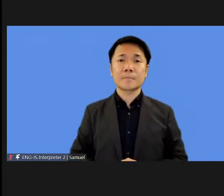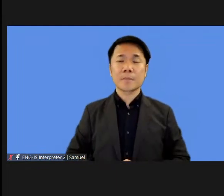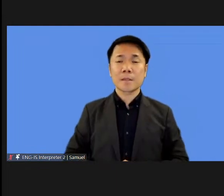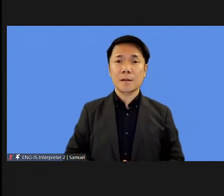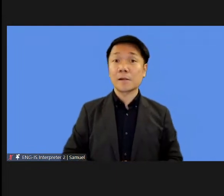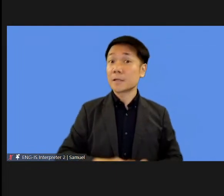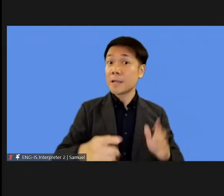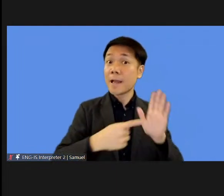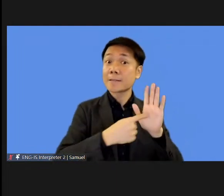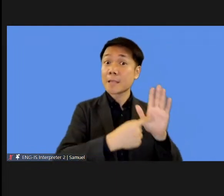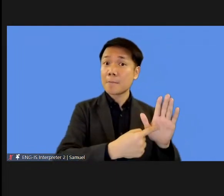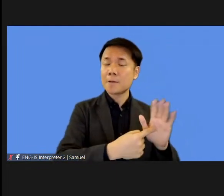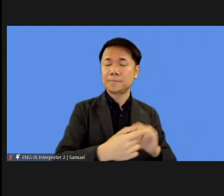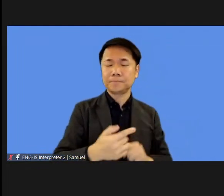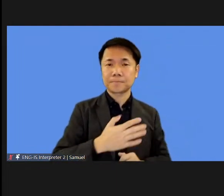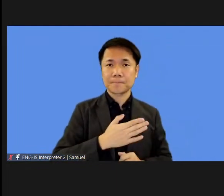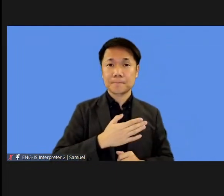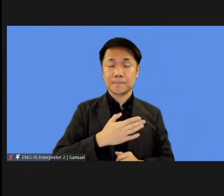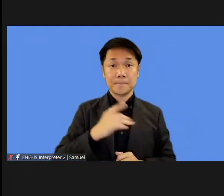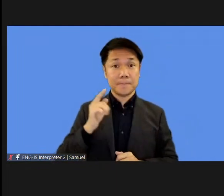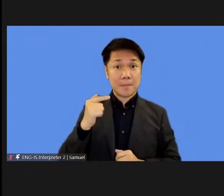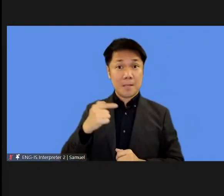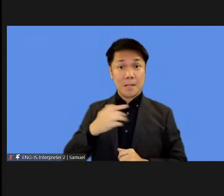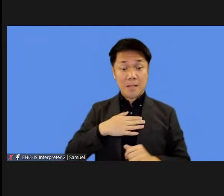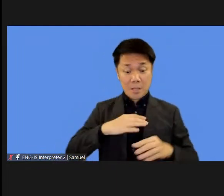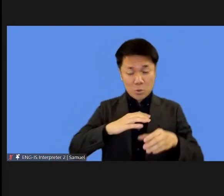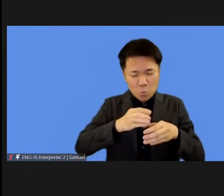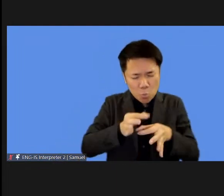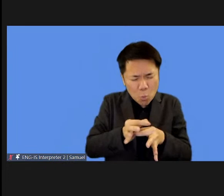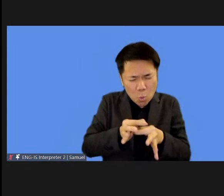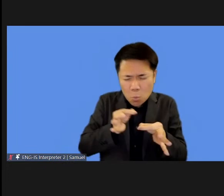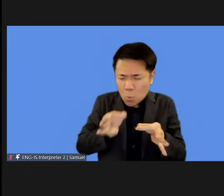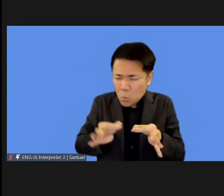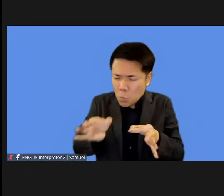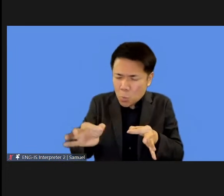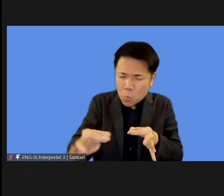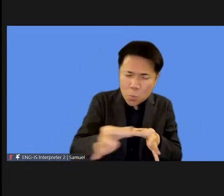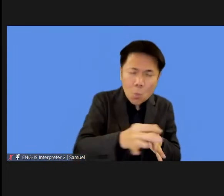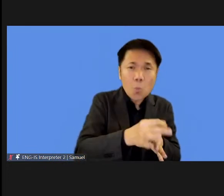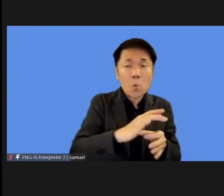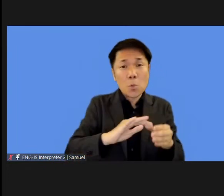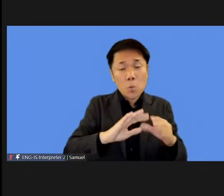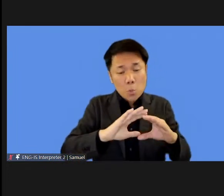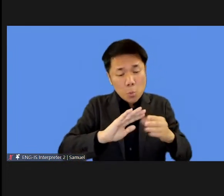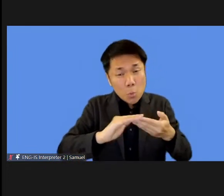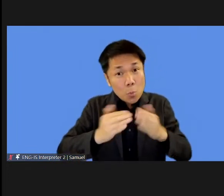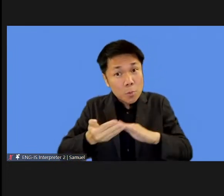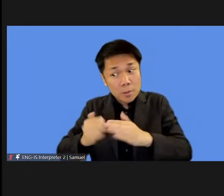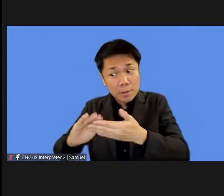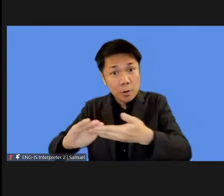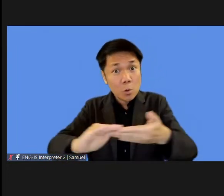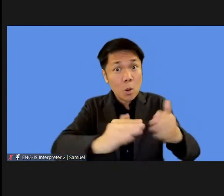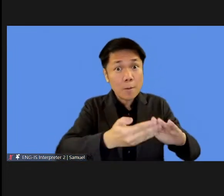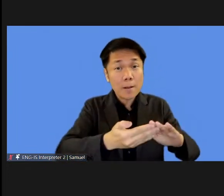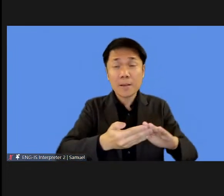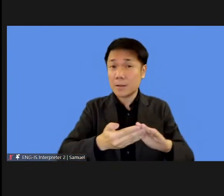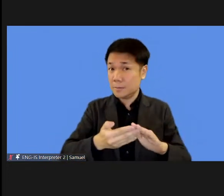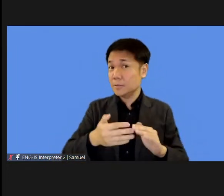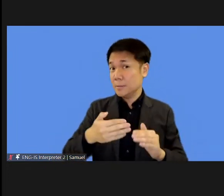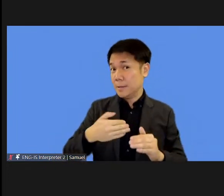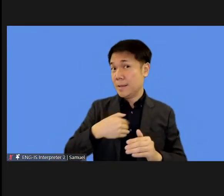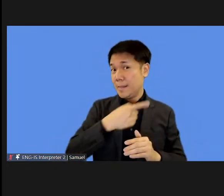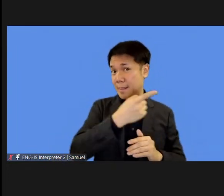group, where in some of the counties, this is a very strong forum where development partners, but also